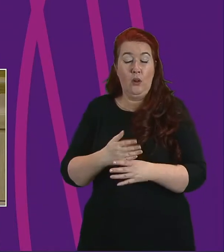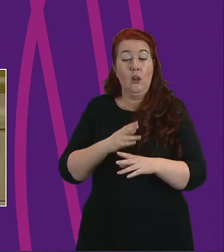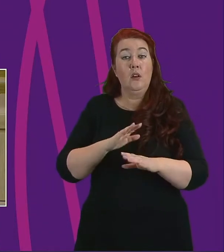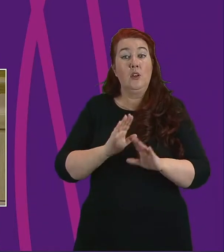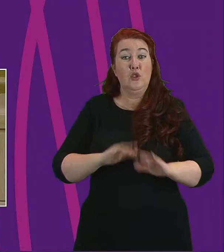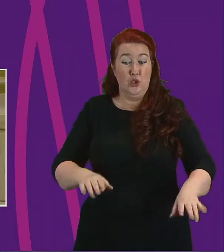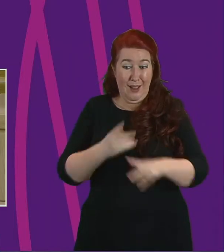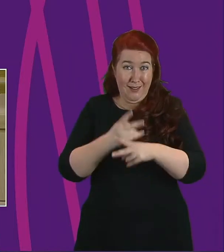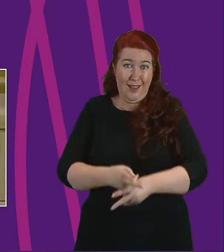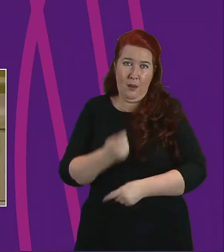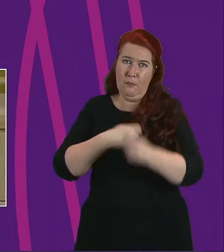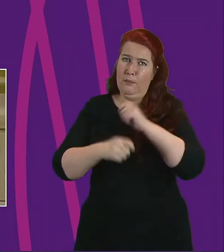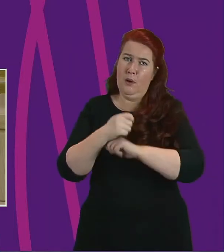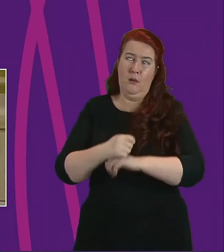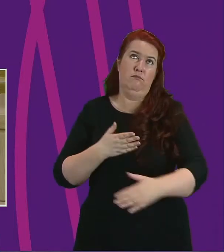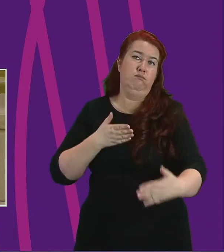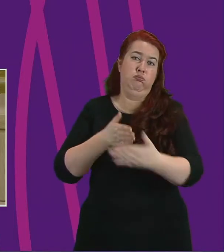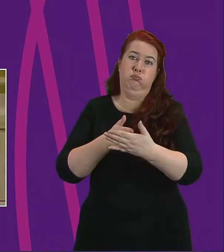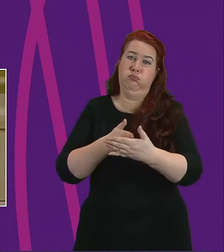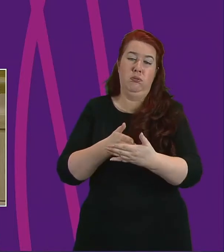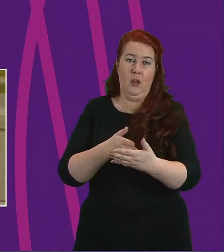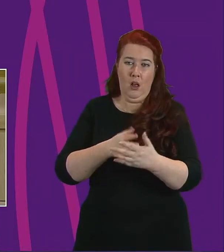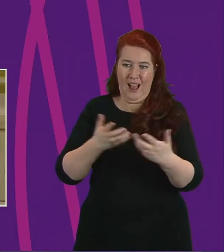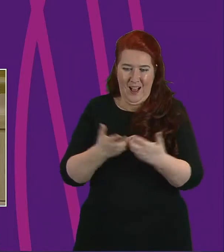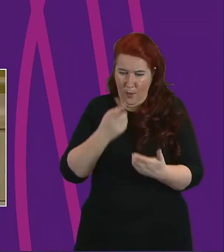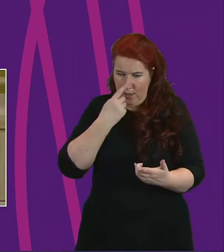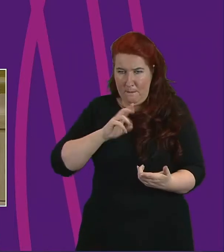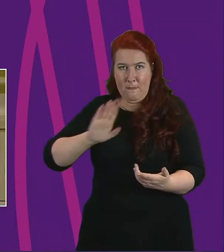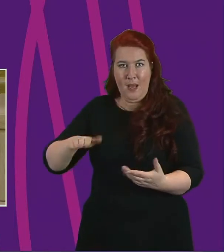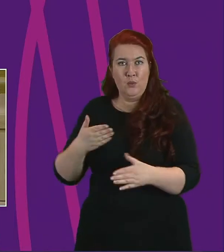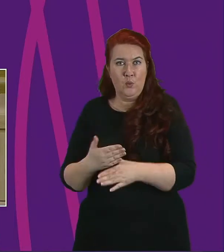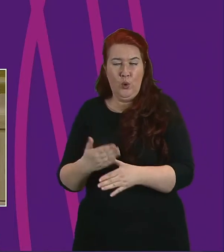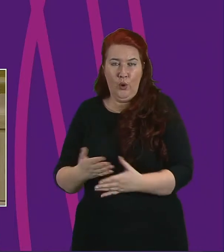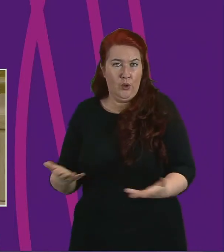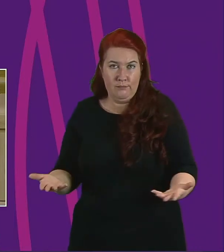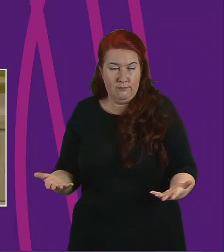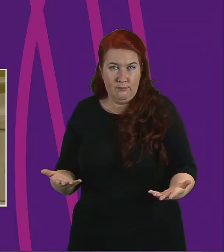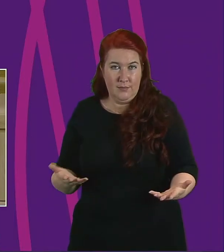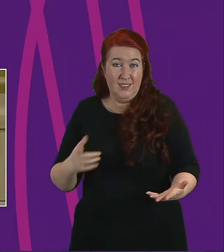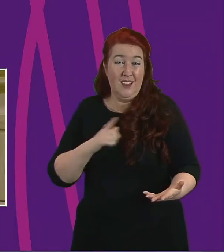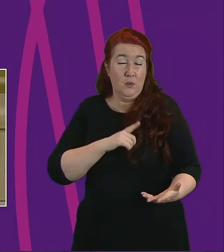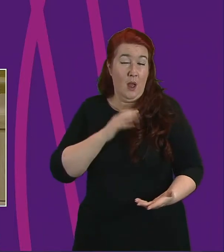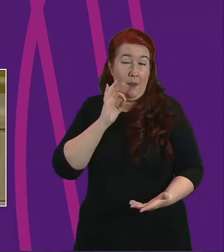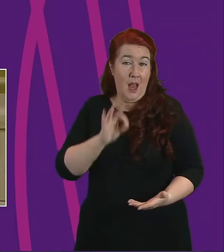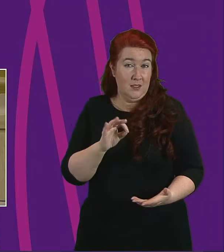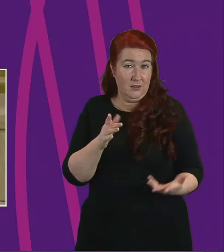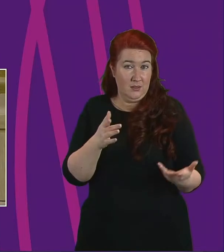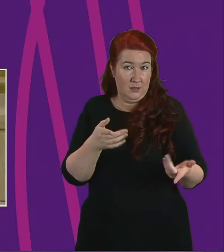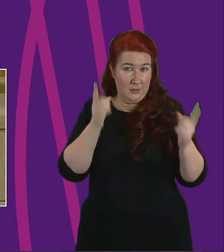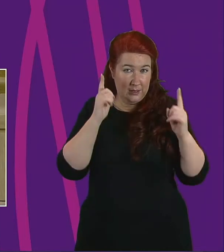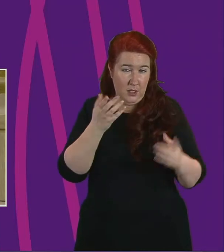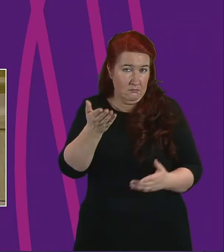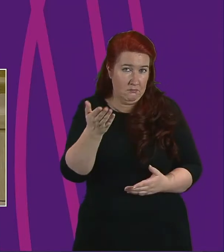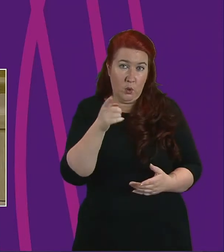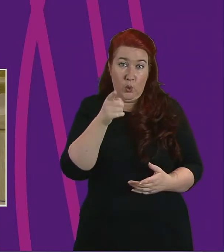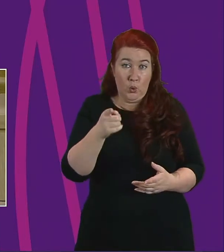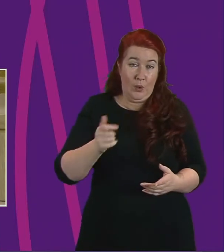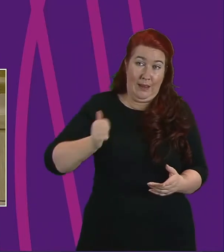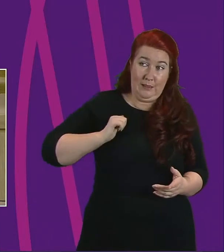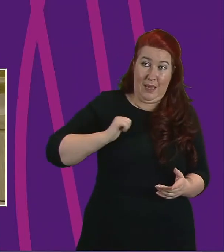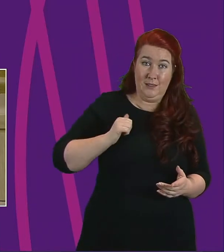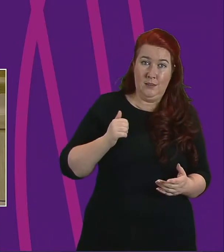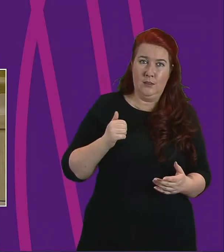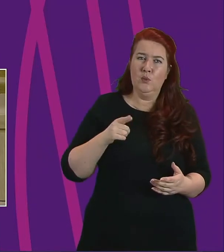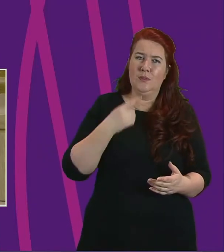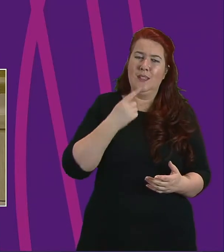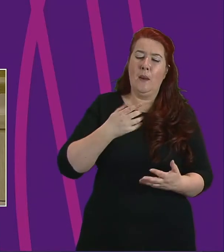central barrier to doing so. So let me ask the Cabinet Secretary, does he have any expectation of how long this